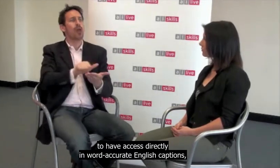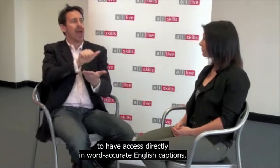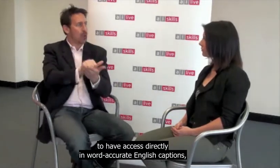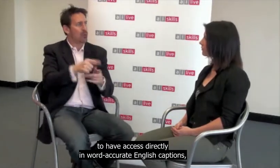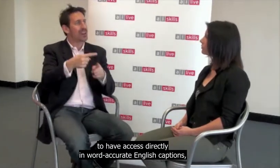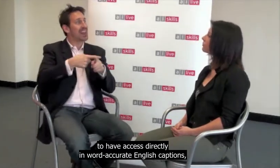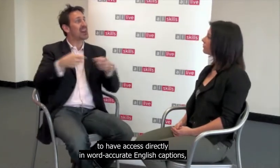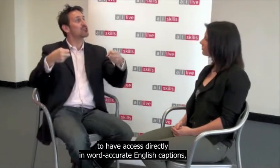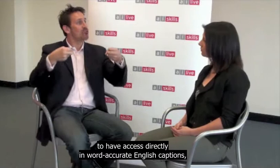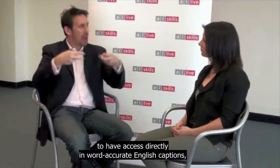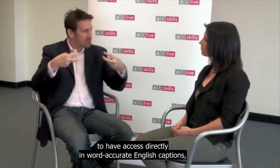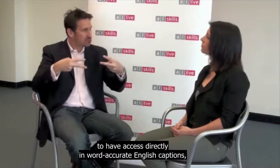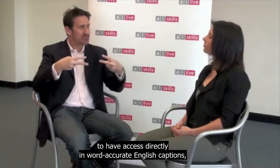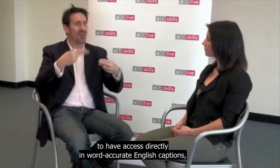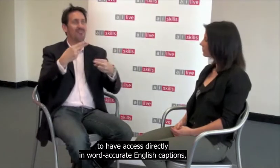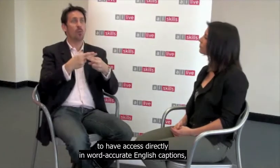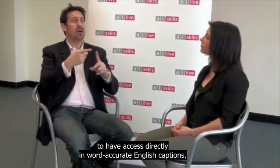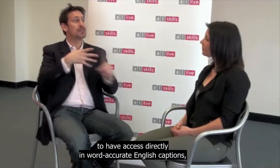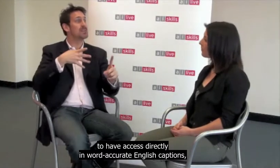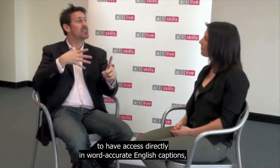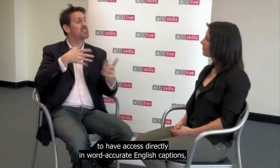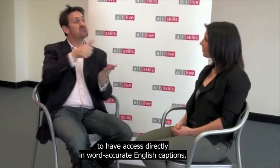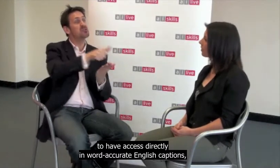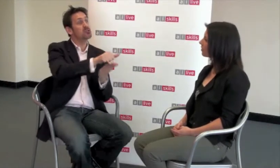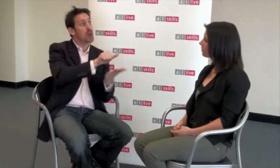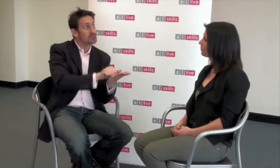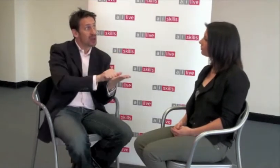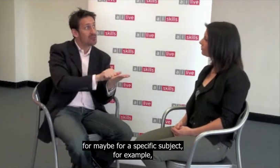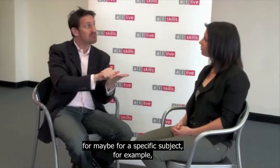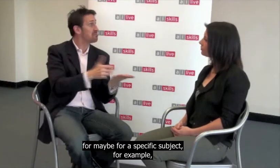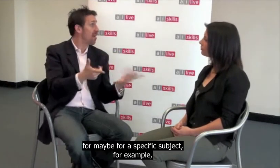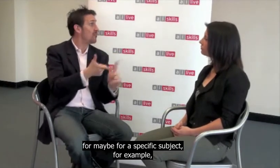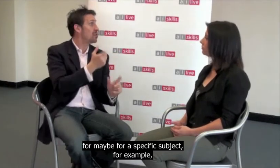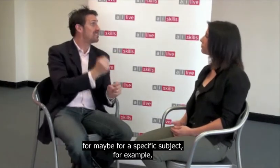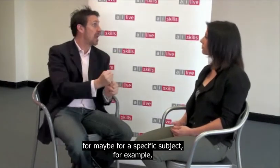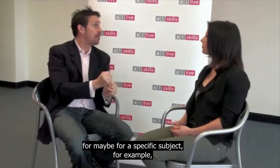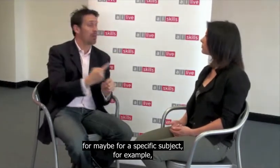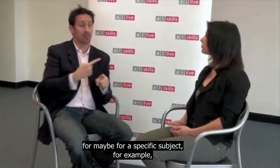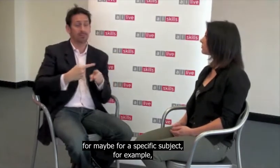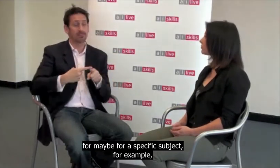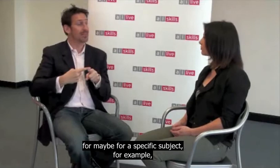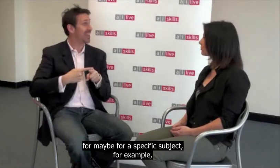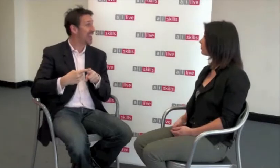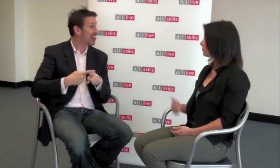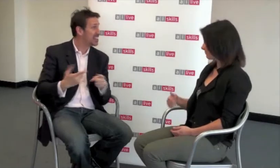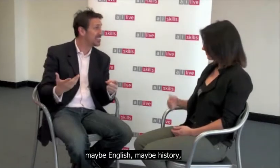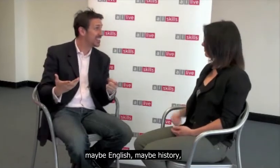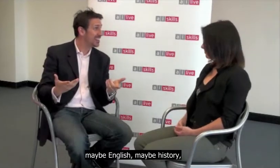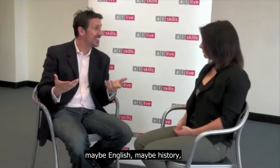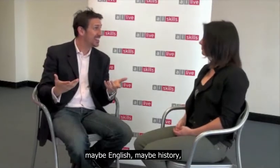in word-accurate English captions for maybe a specific subject, for example, maybe English,